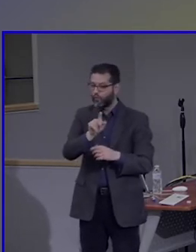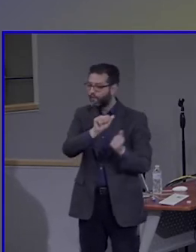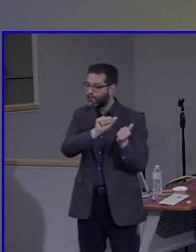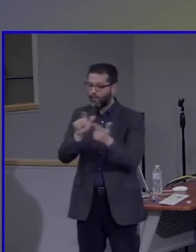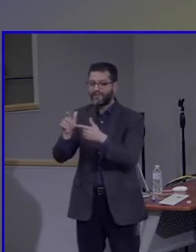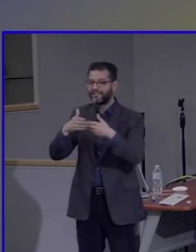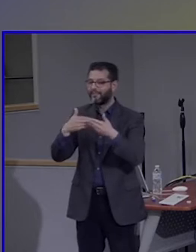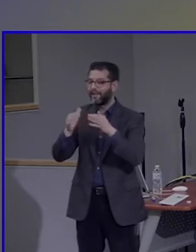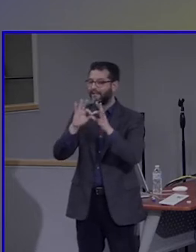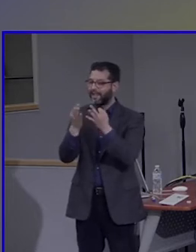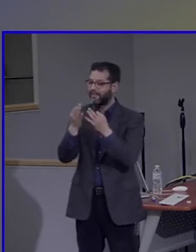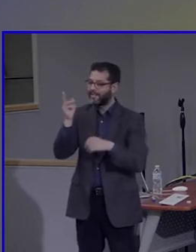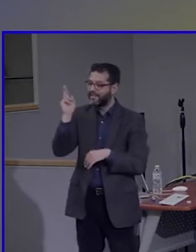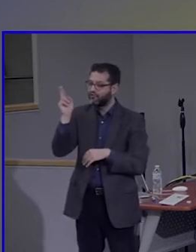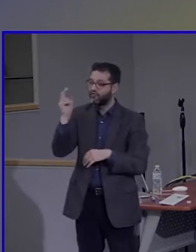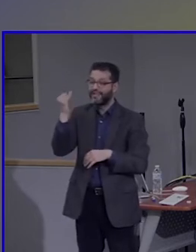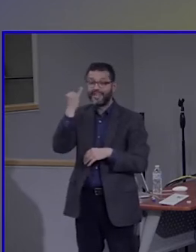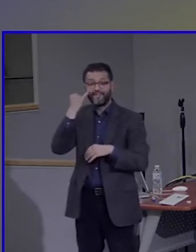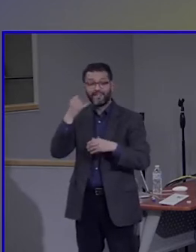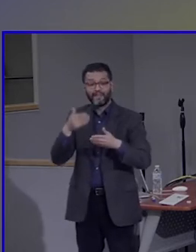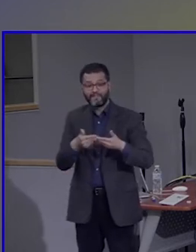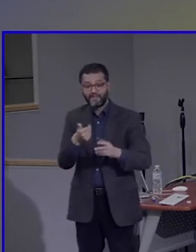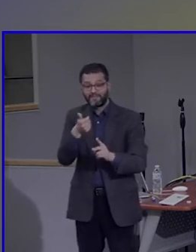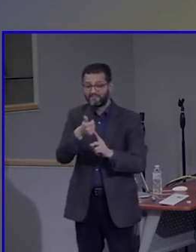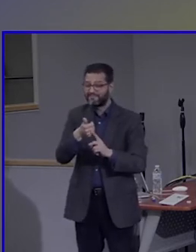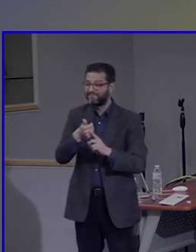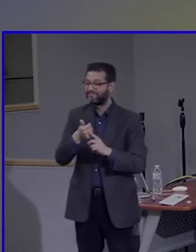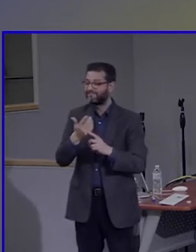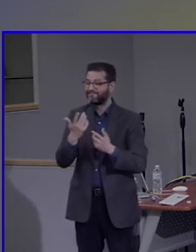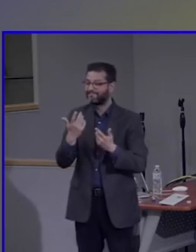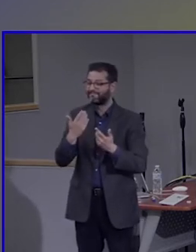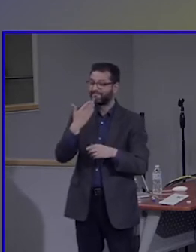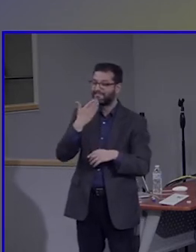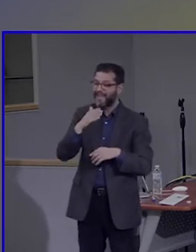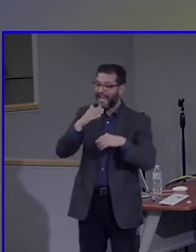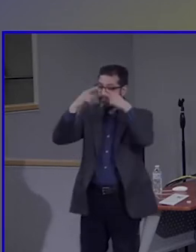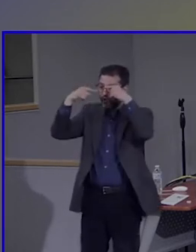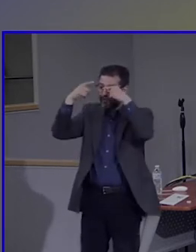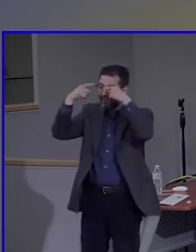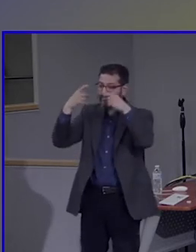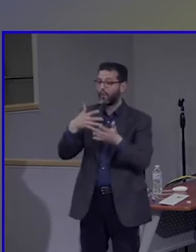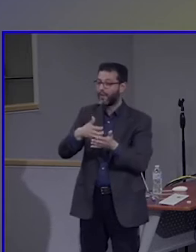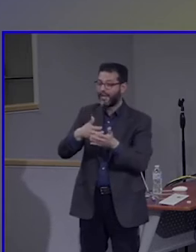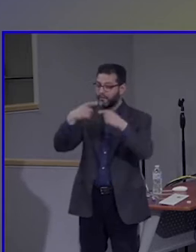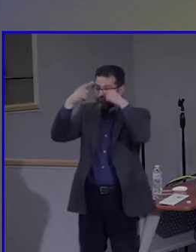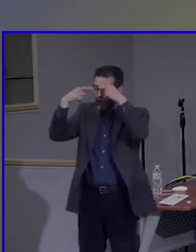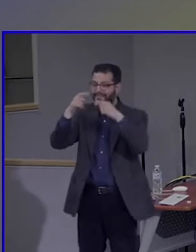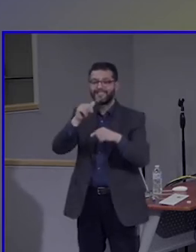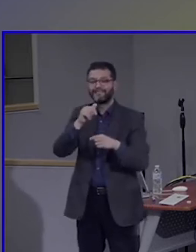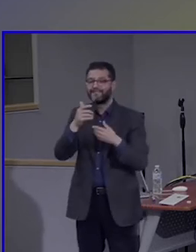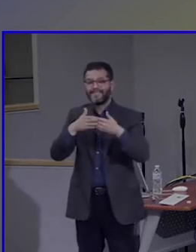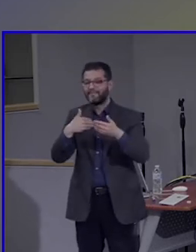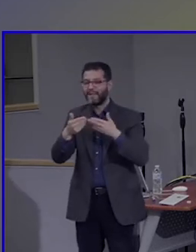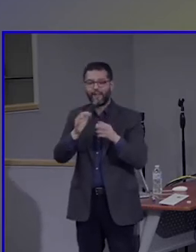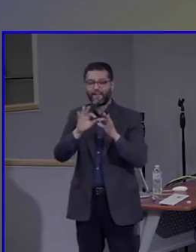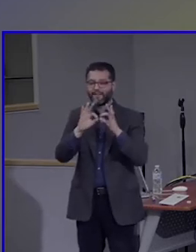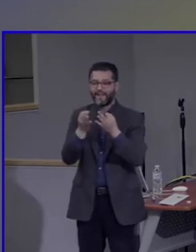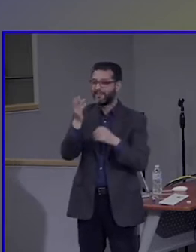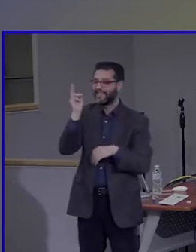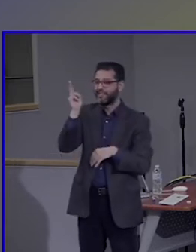so if the babies were very very poor processors it didn't matter whether they had a family history or not that predicted too much for